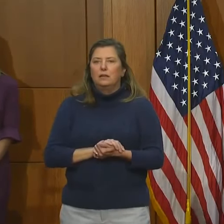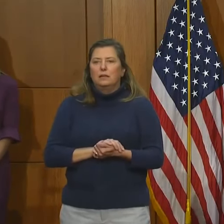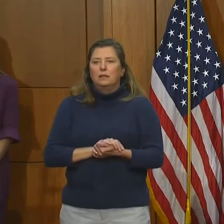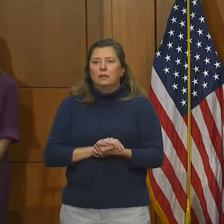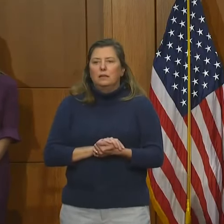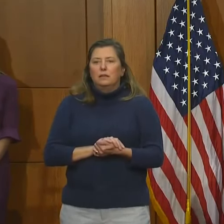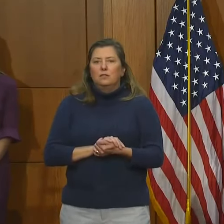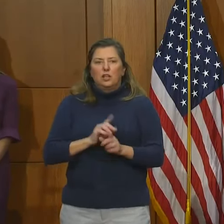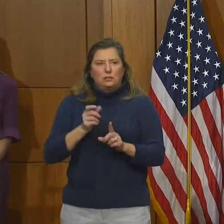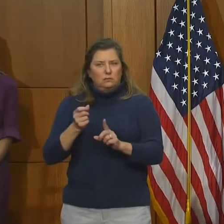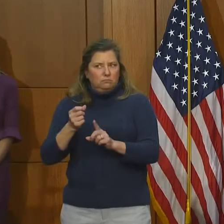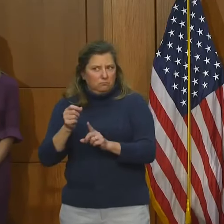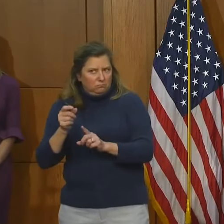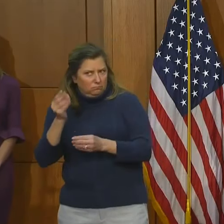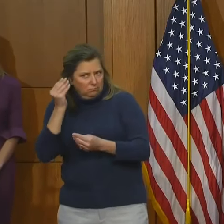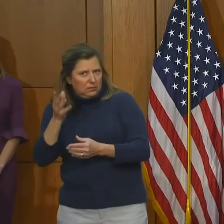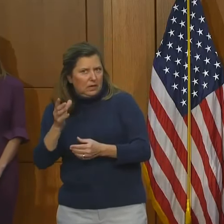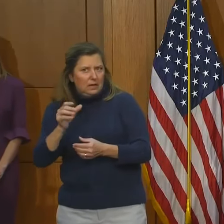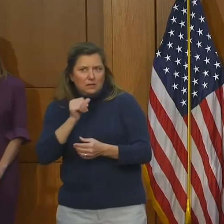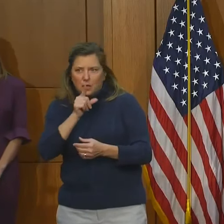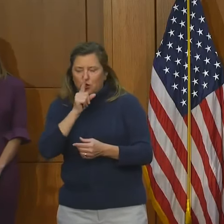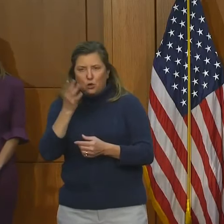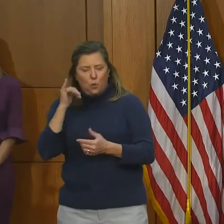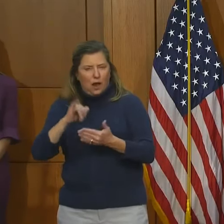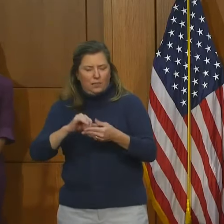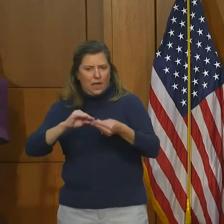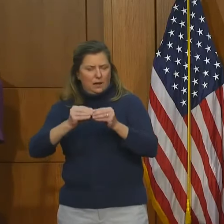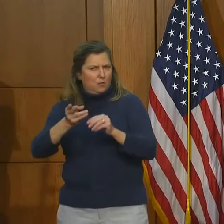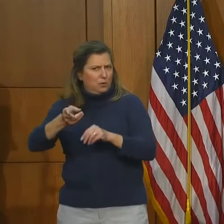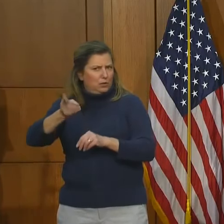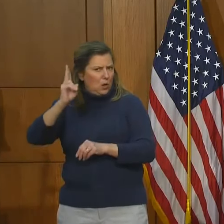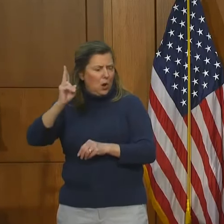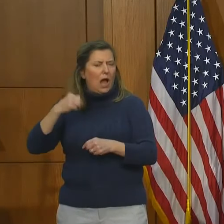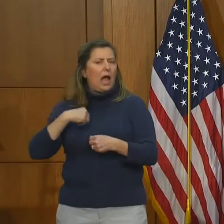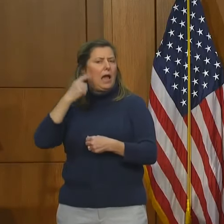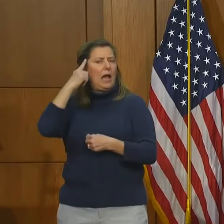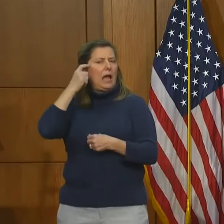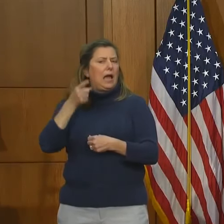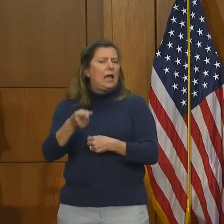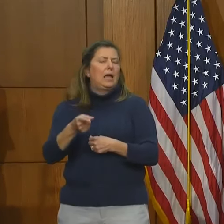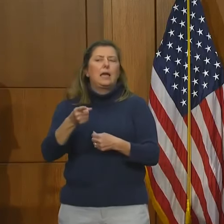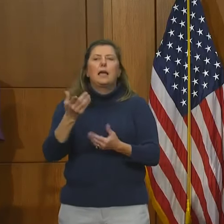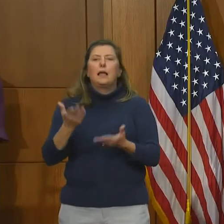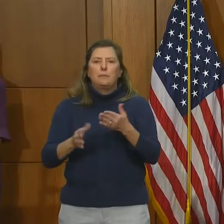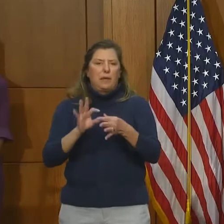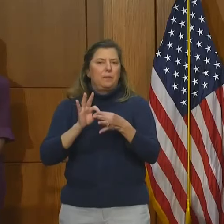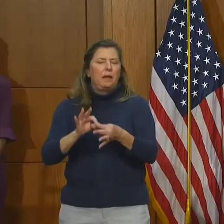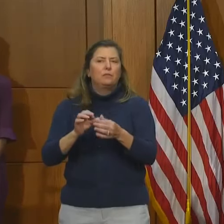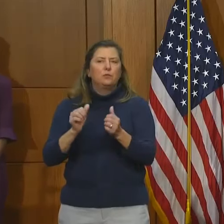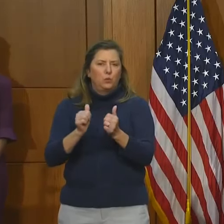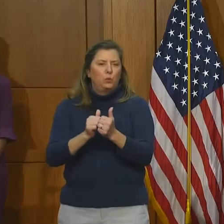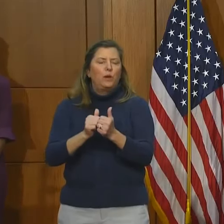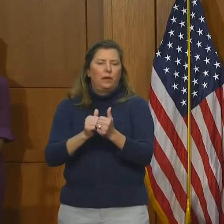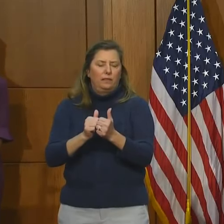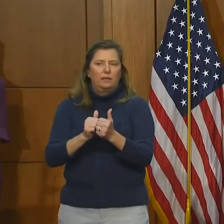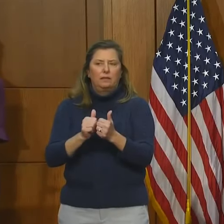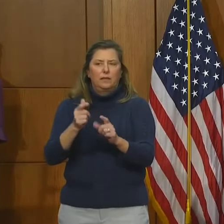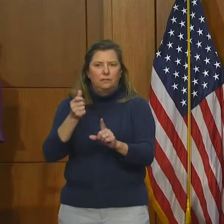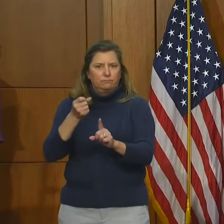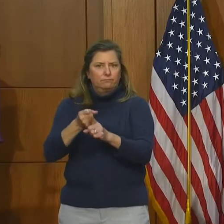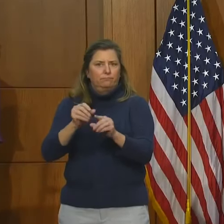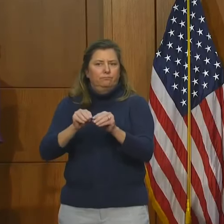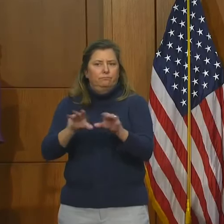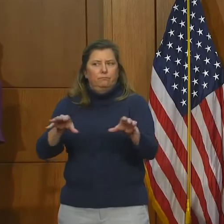an aside, I don't know exactly why that number is so high. I suspect it has a lot to do with the outbreaks